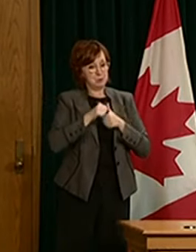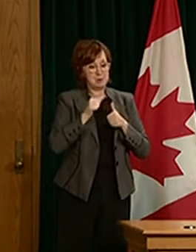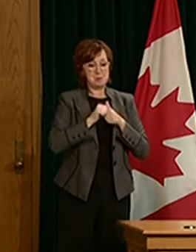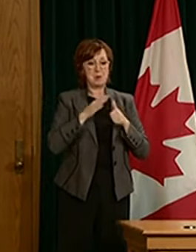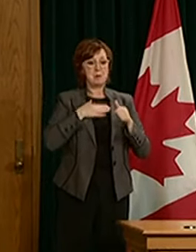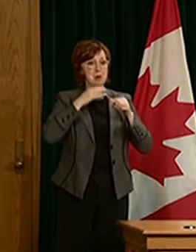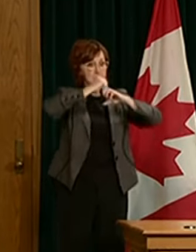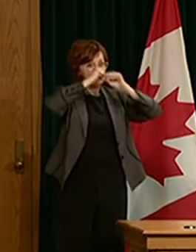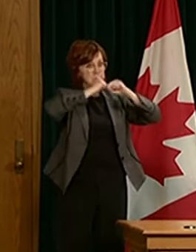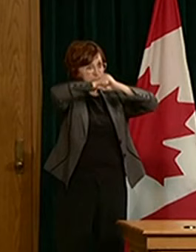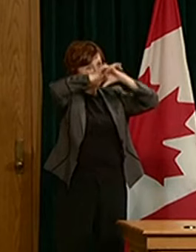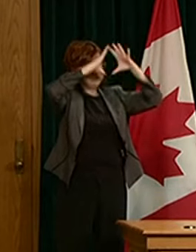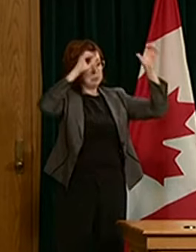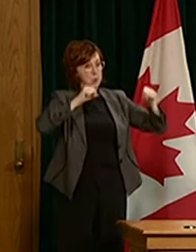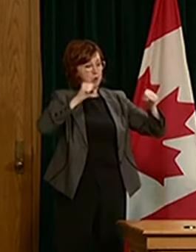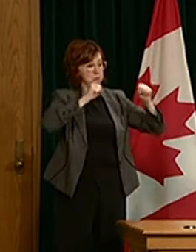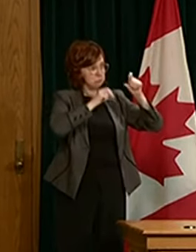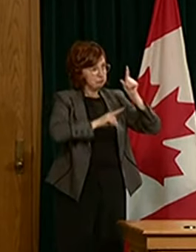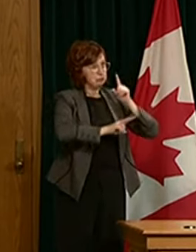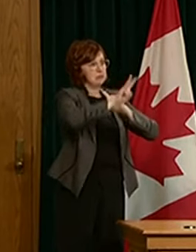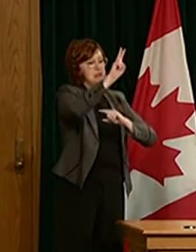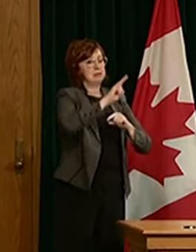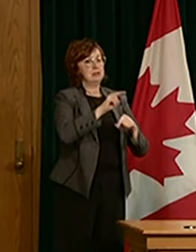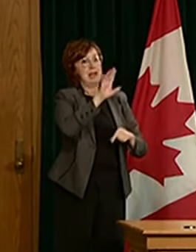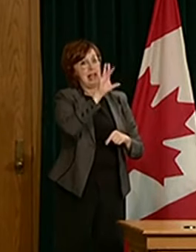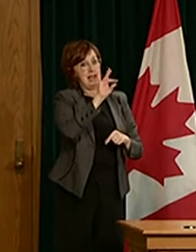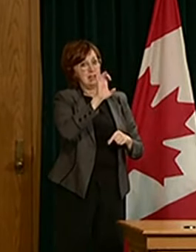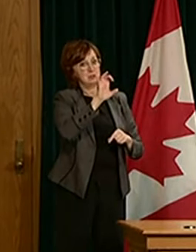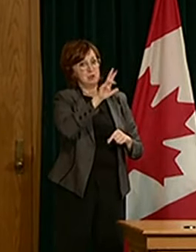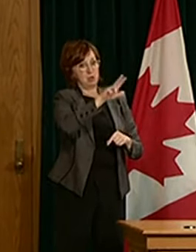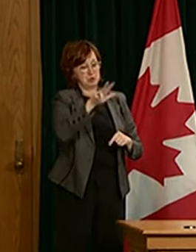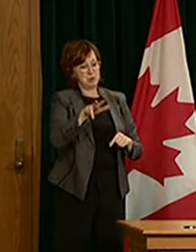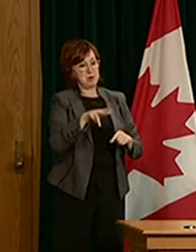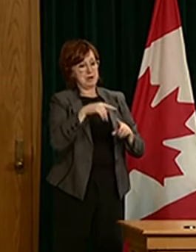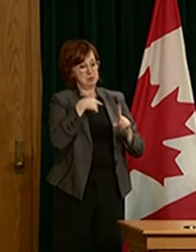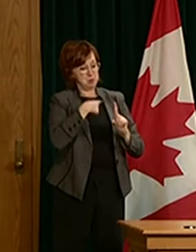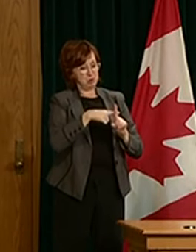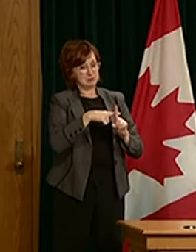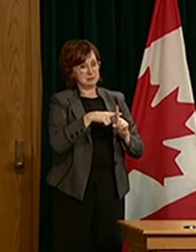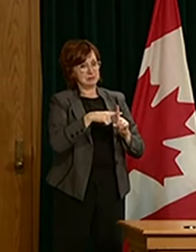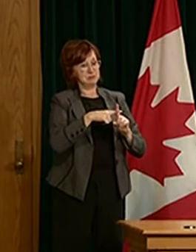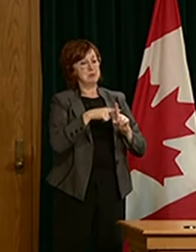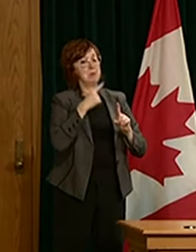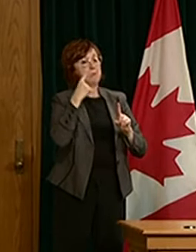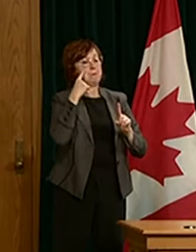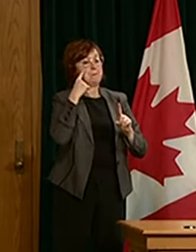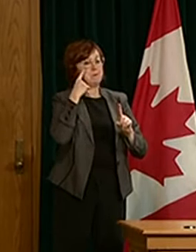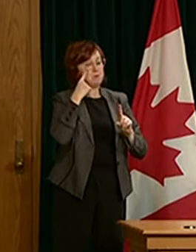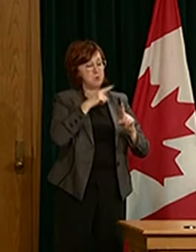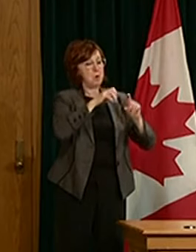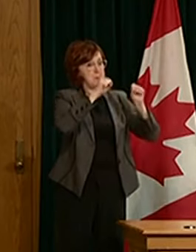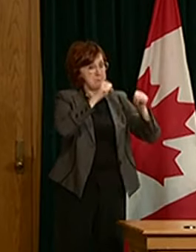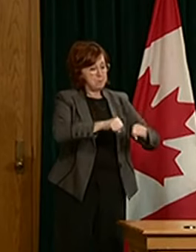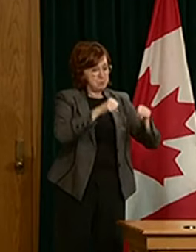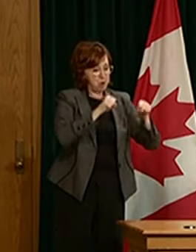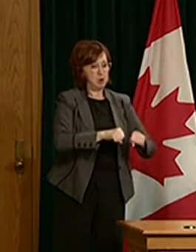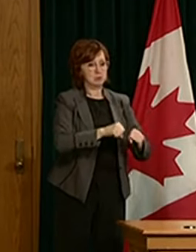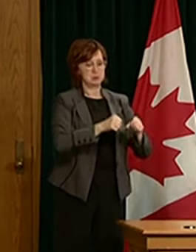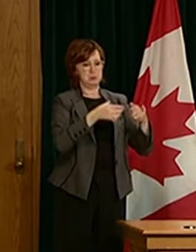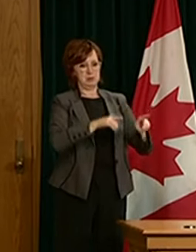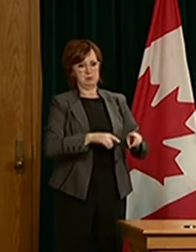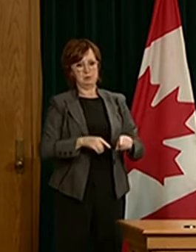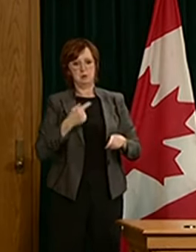COVID positive patients, we are planning to accommodate 890 total ICU patients